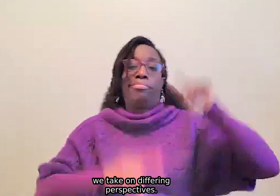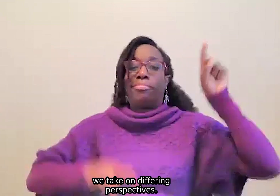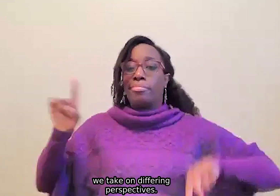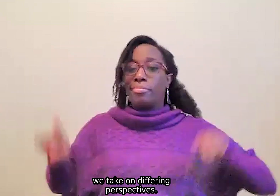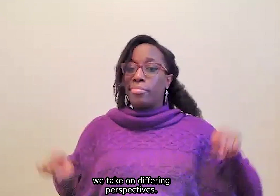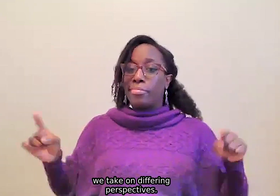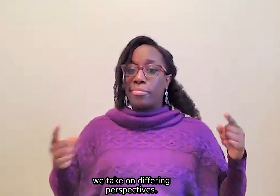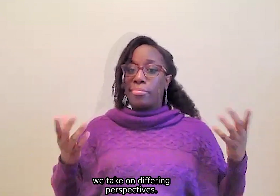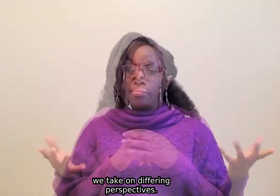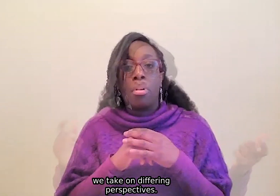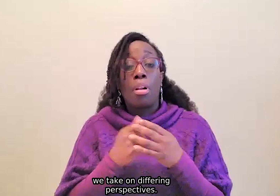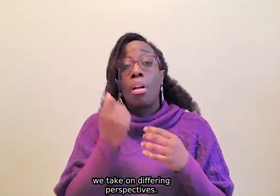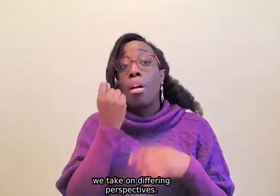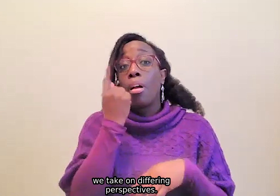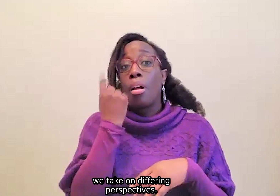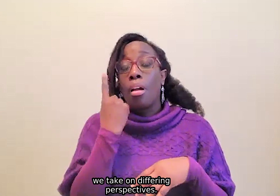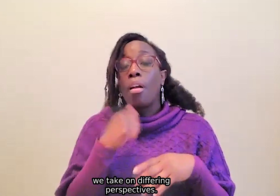differing perspectives.